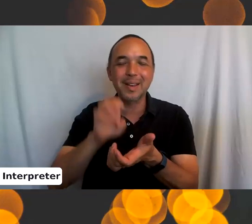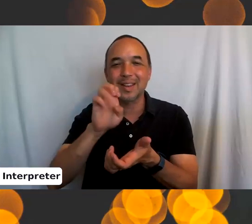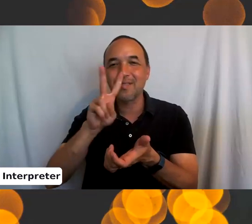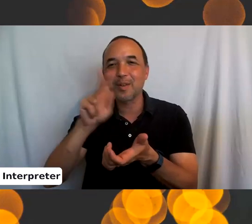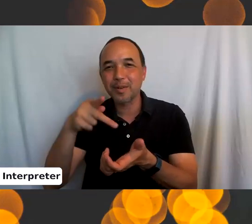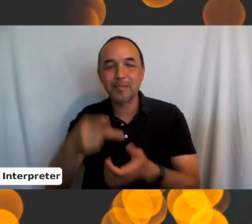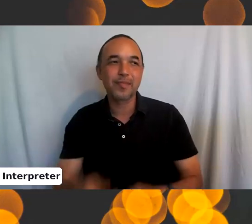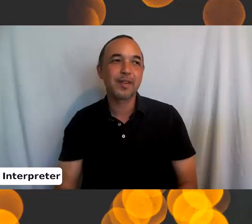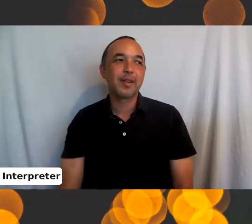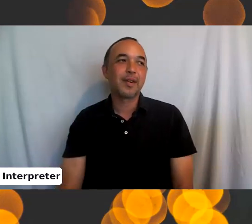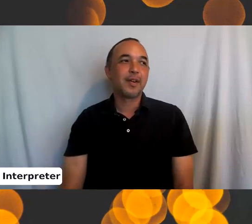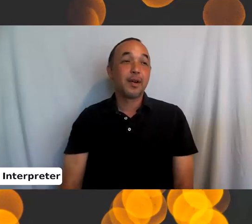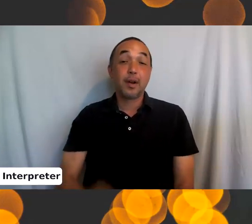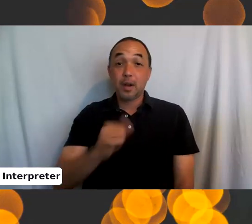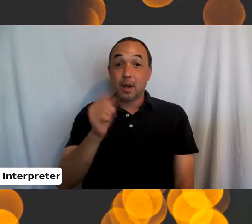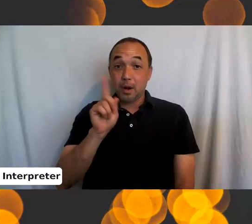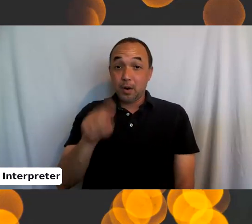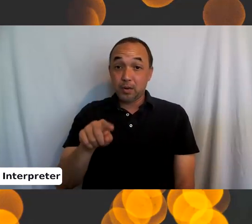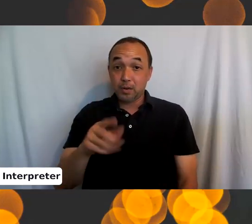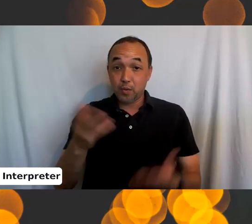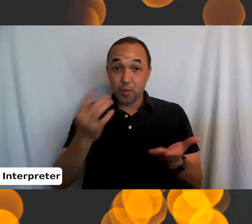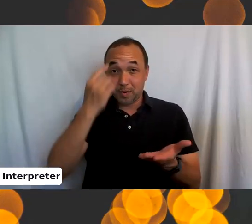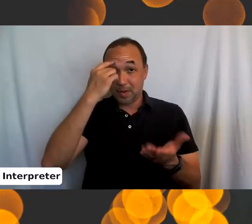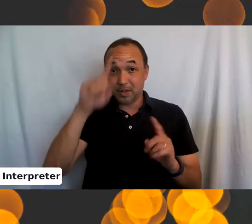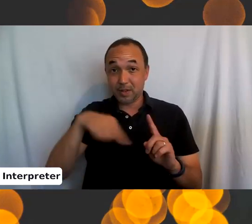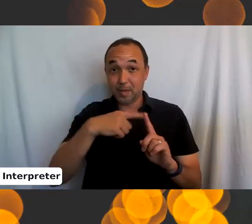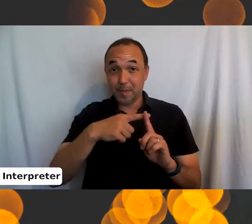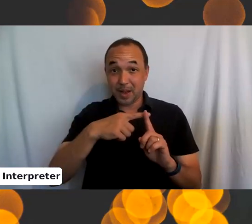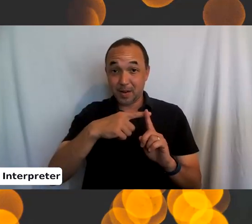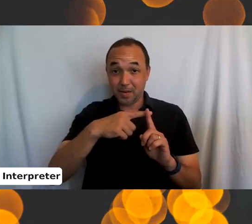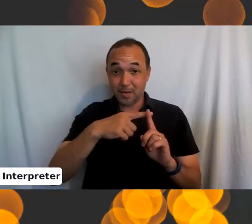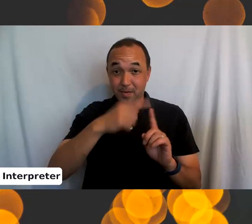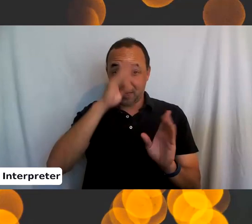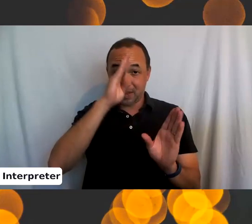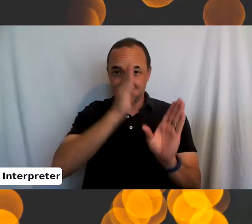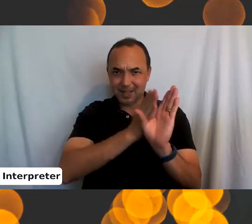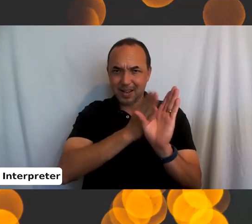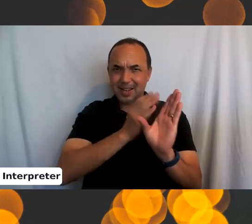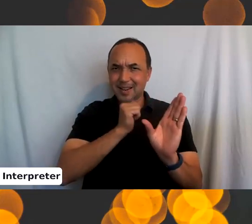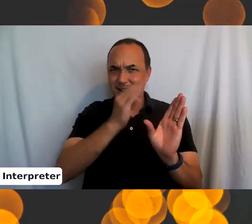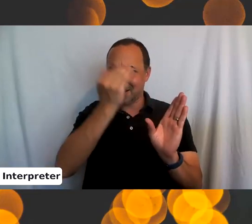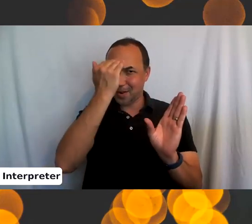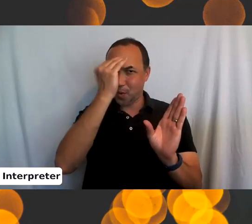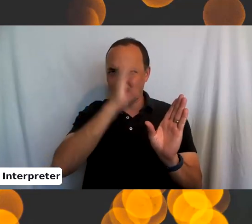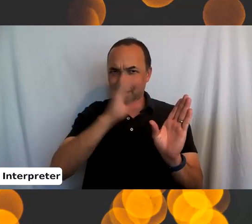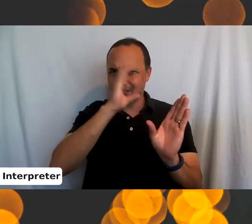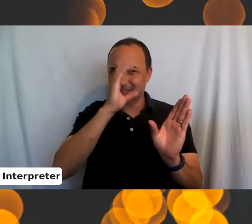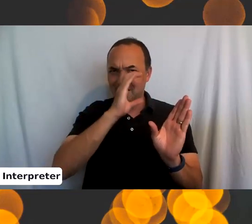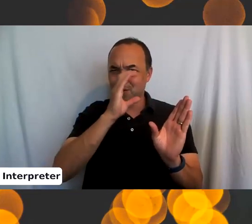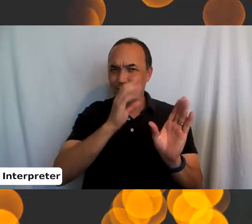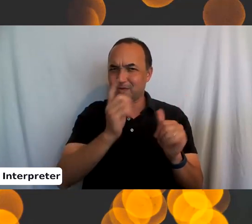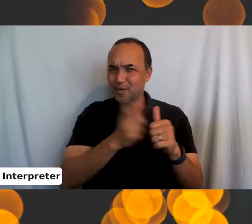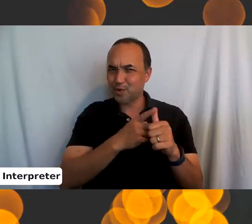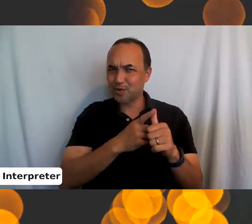Okay, so someone's also asking, what's your thoughts on the psychic not knowing the investigation first? I'm going to talk a little bit more about